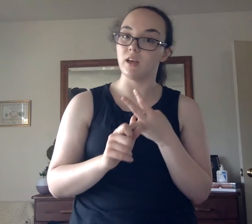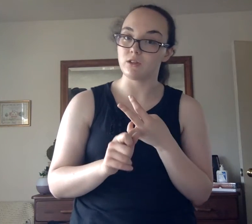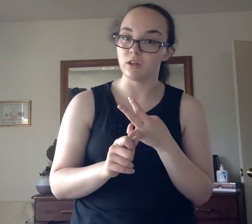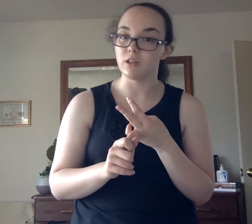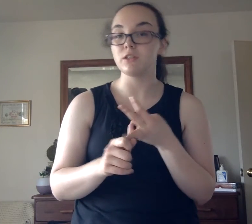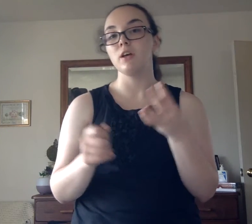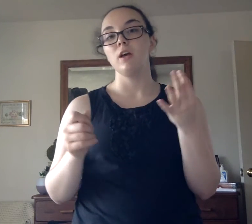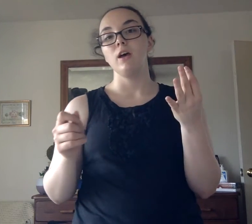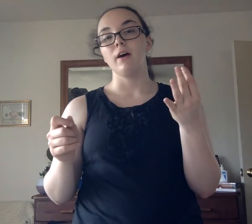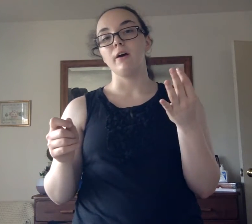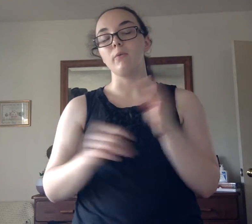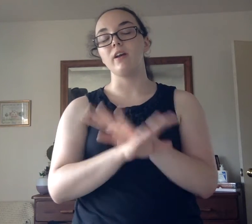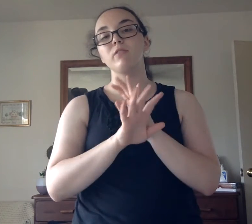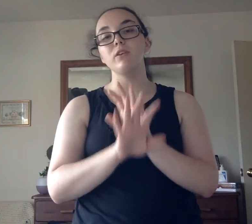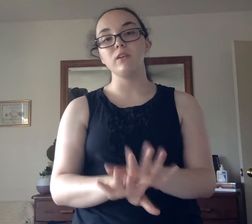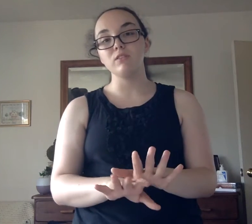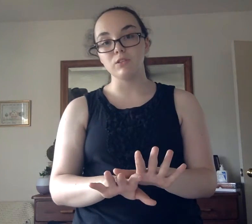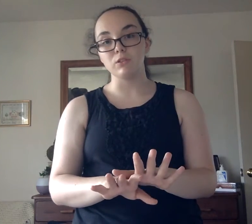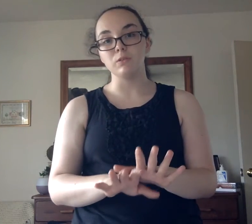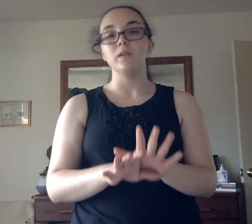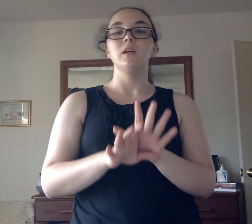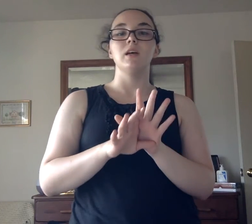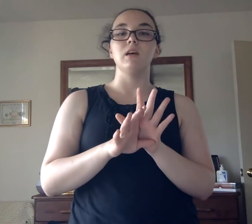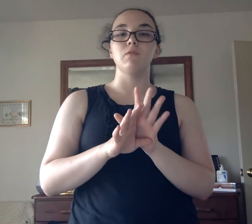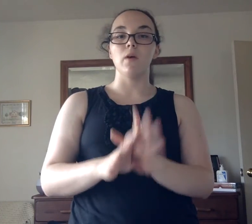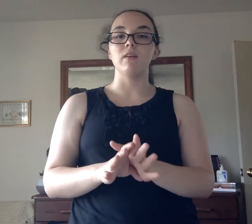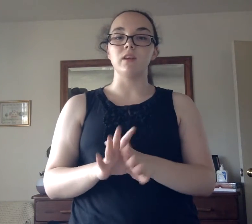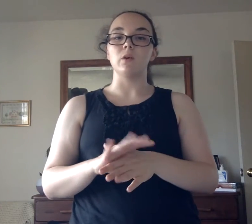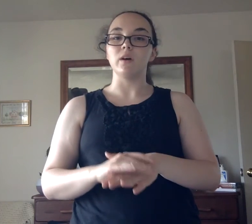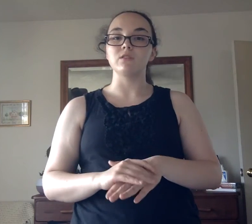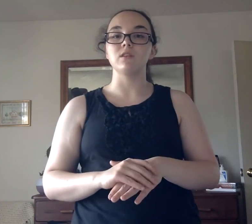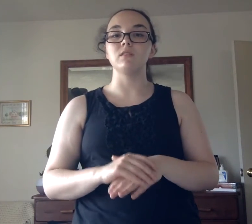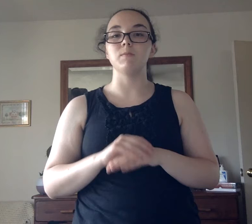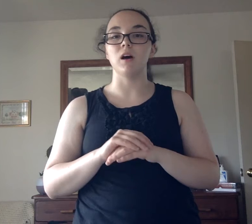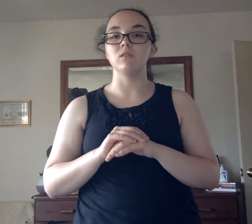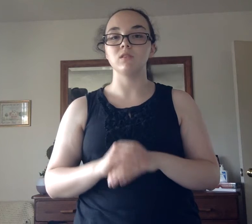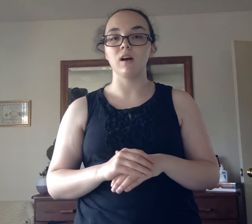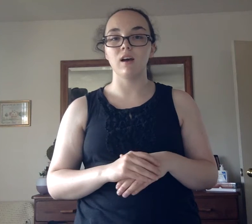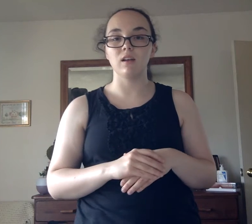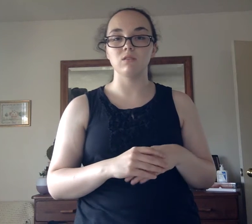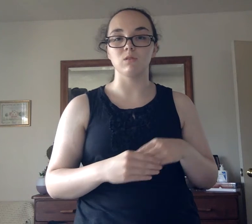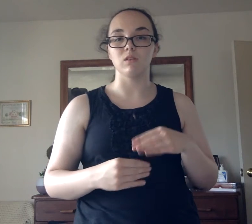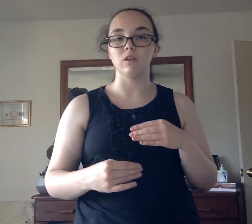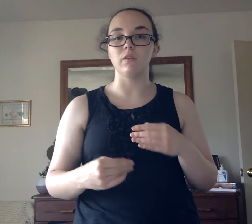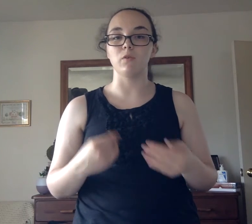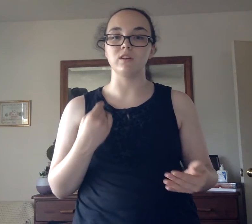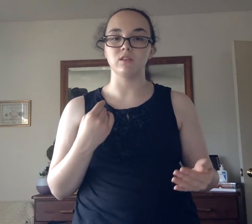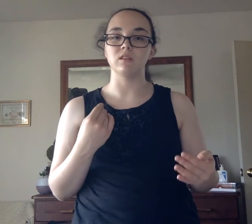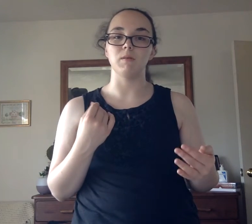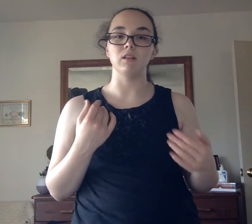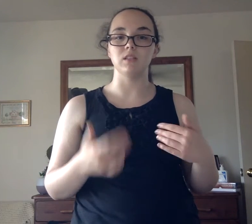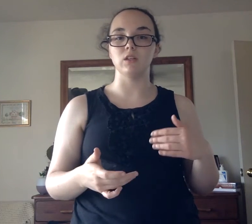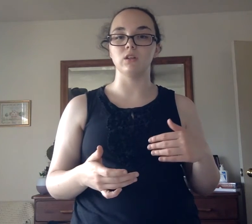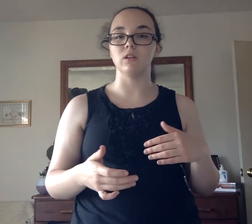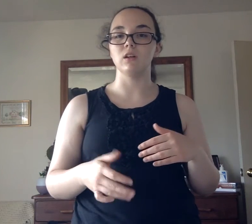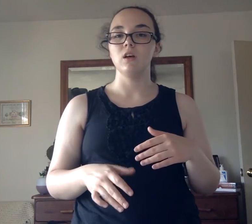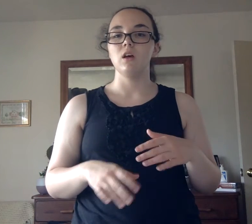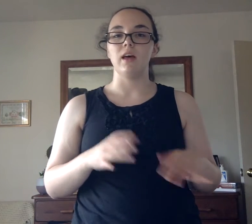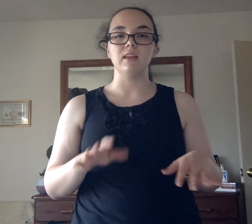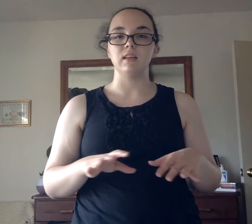at church. Whatever you need to do. If you have any questions about signs or you have questions about the dinner, anything